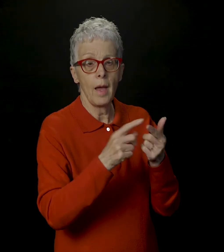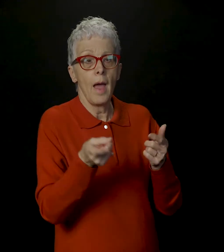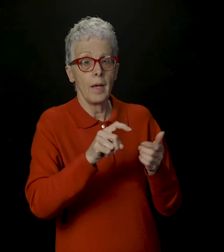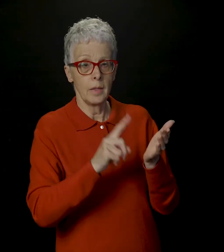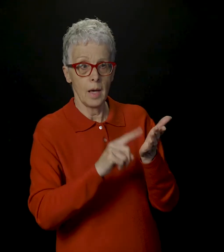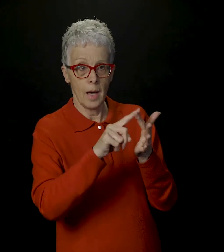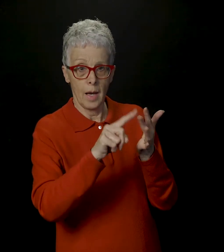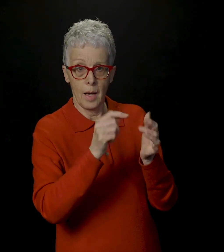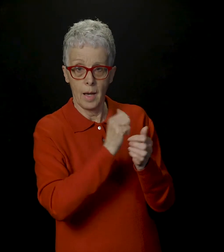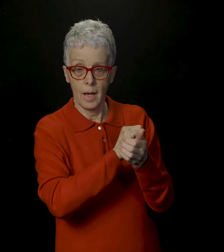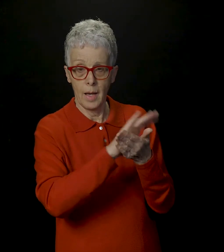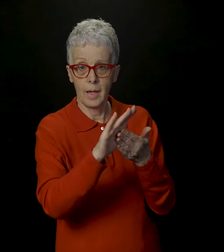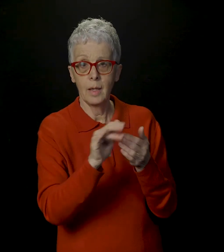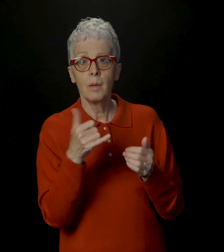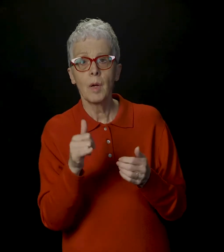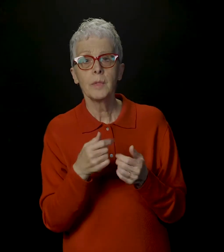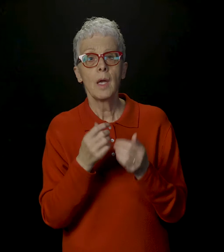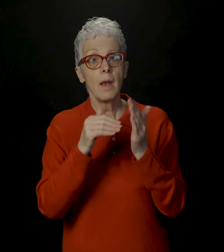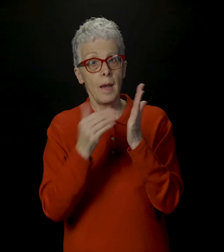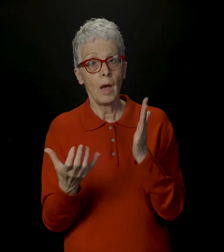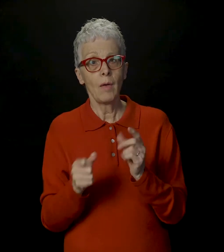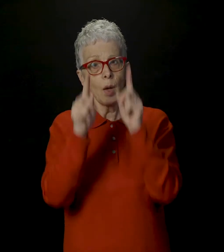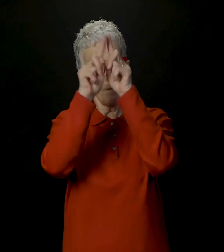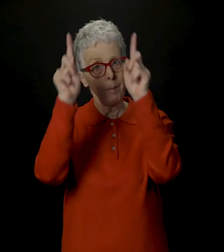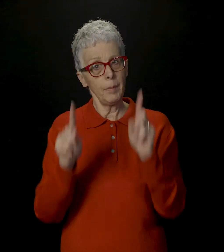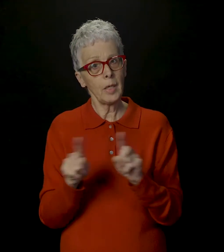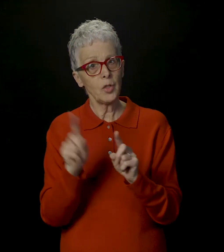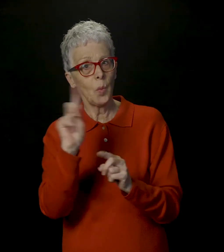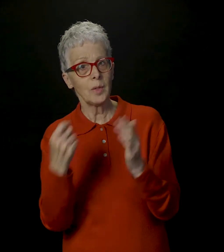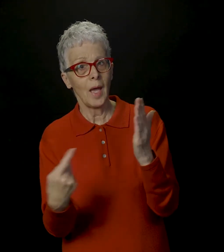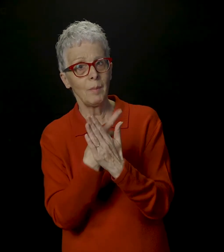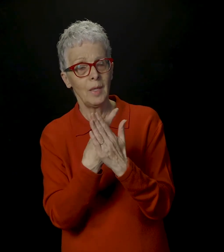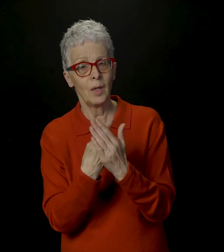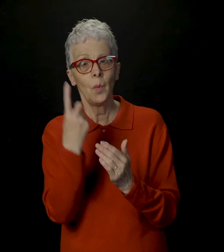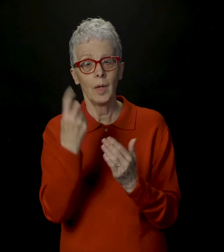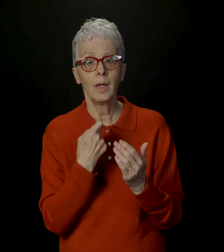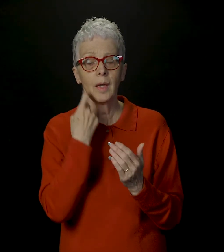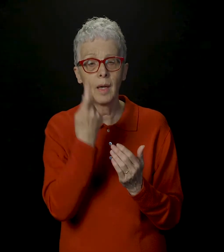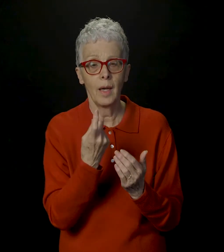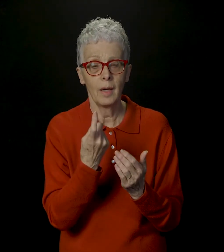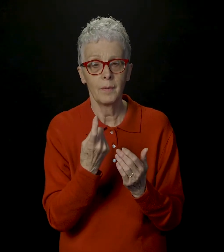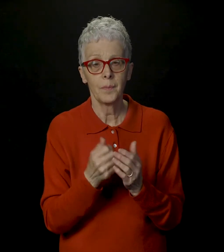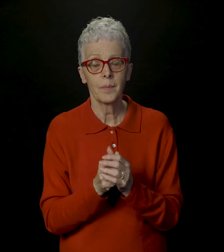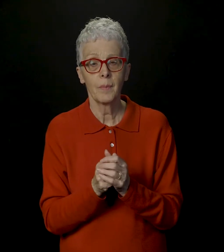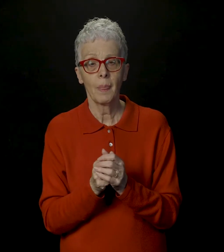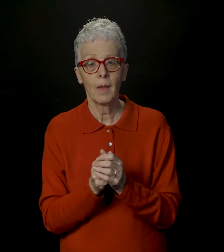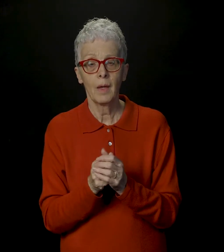I hope that's given you A bit of a picture Of what's been happening At OneCare And the role that we can all Play to support And engage I want to share